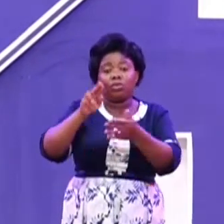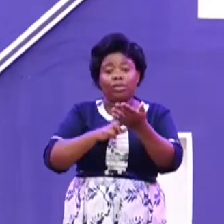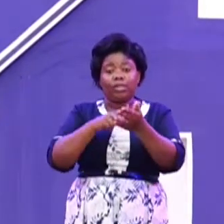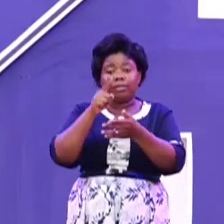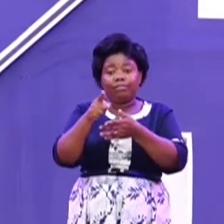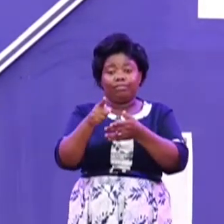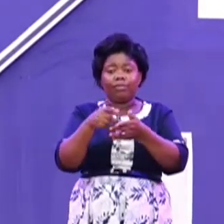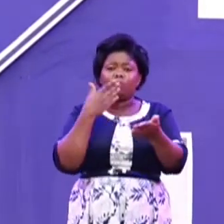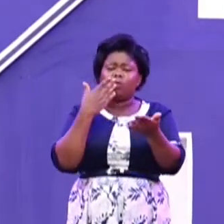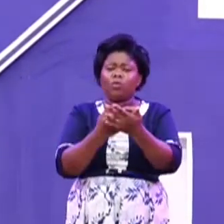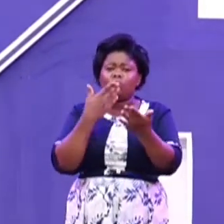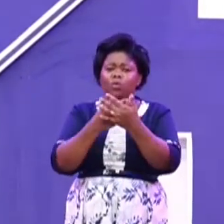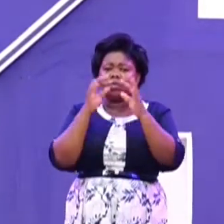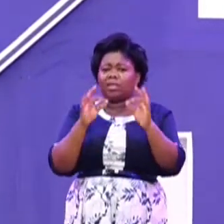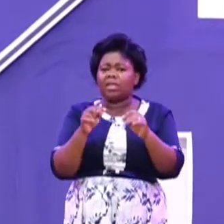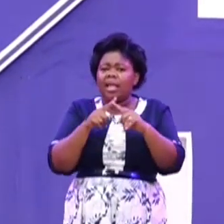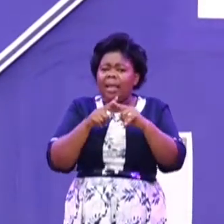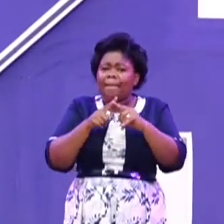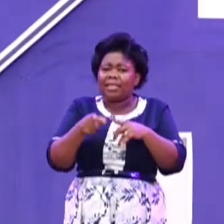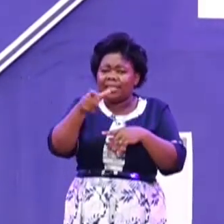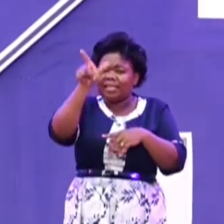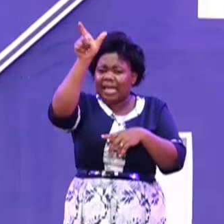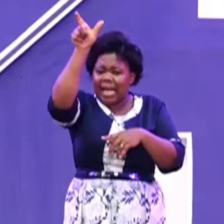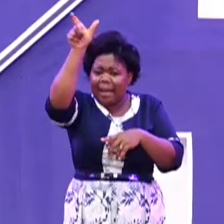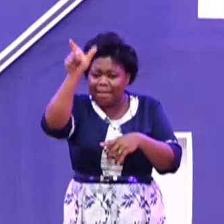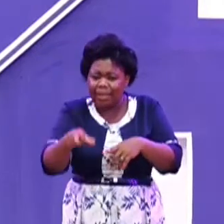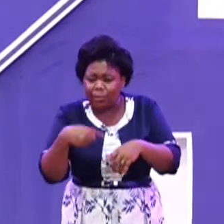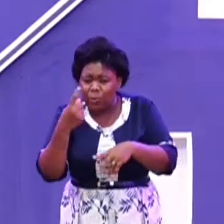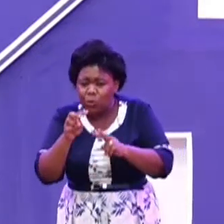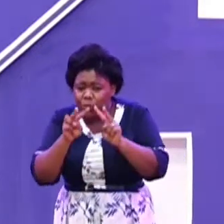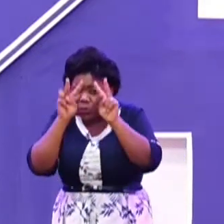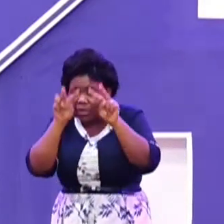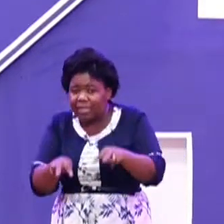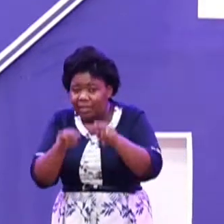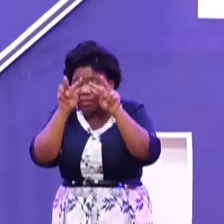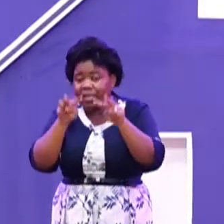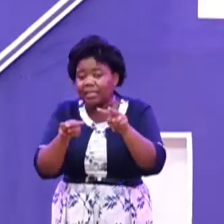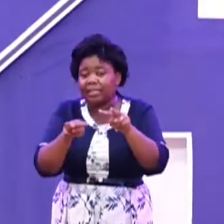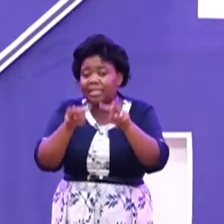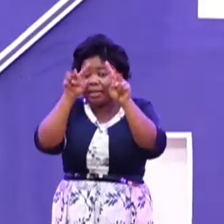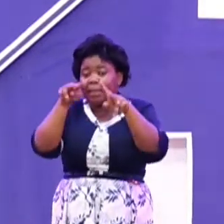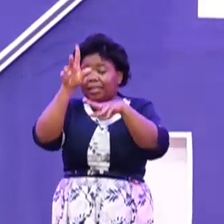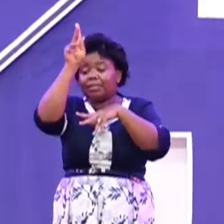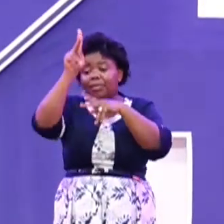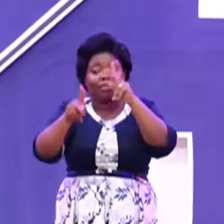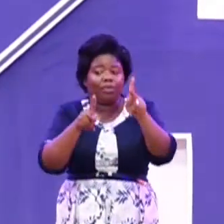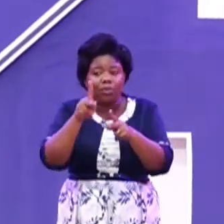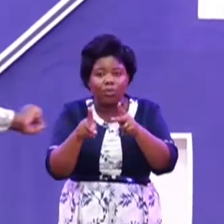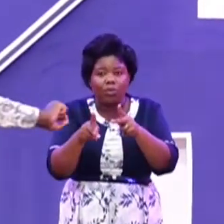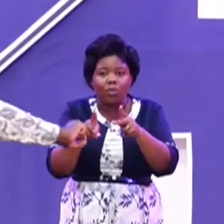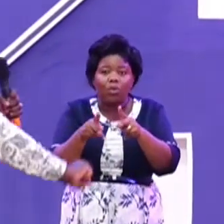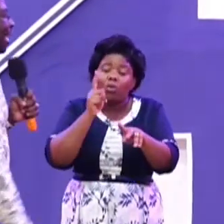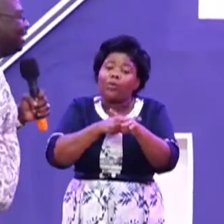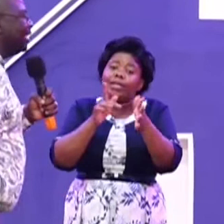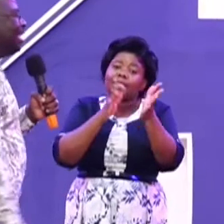God uses him. Kirunji njo. It is very good. Na yali yo mtu wa wansi. But there is that lowly person. The least of the brethren. The lowly person. Na